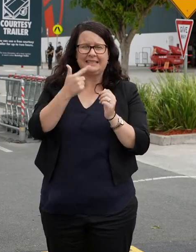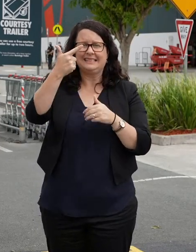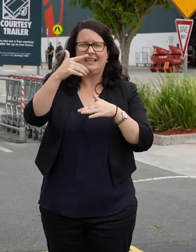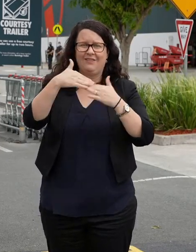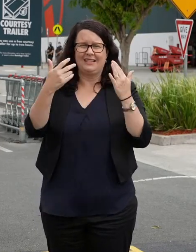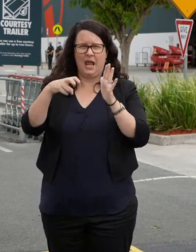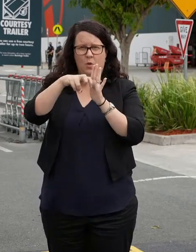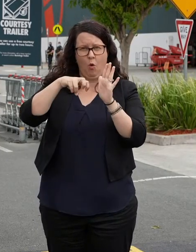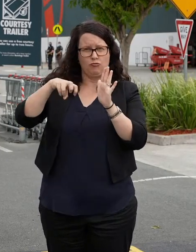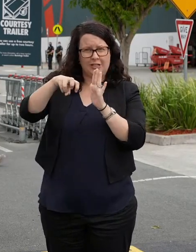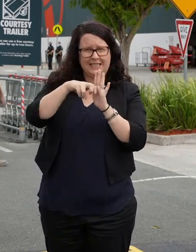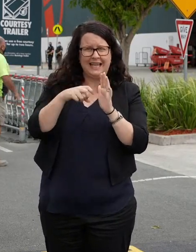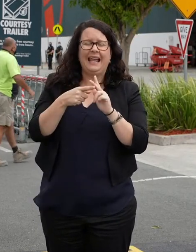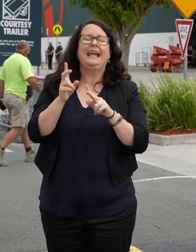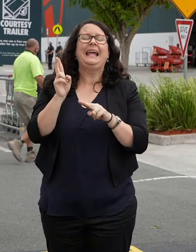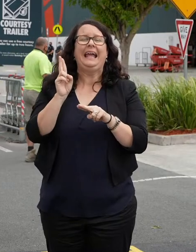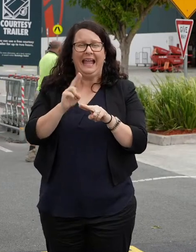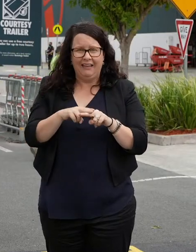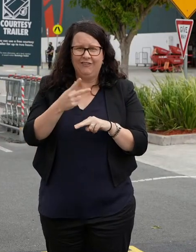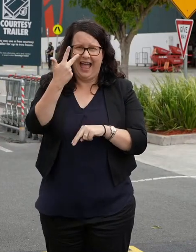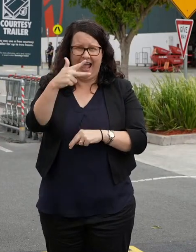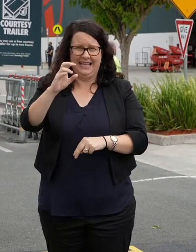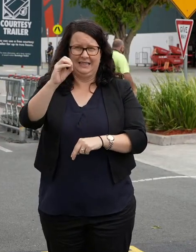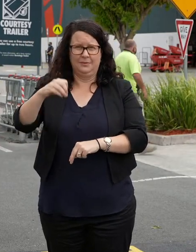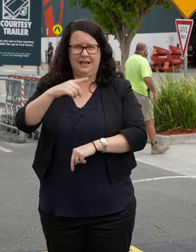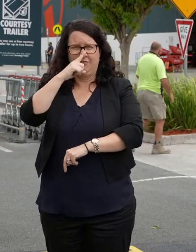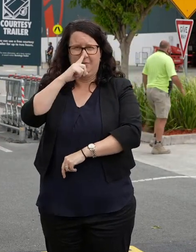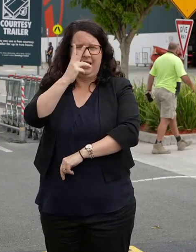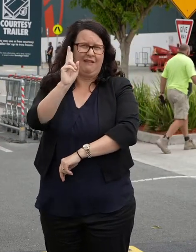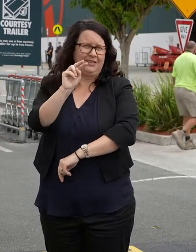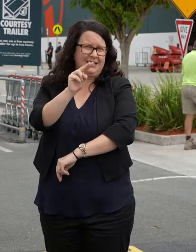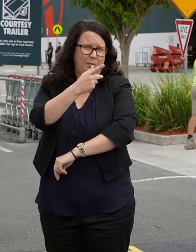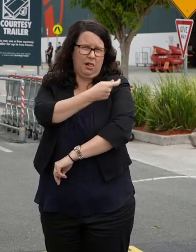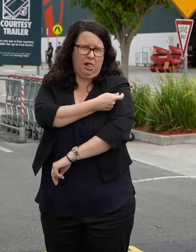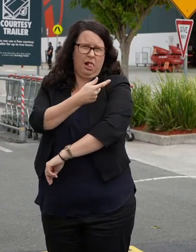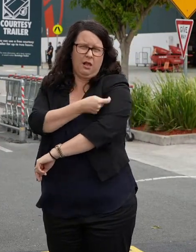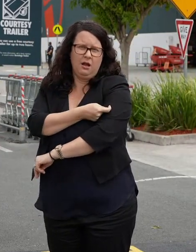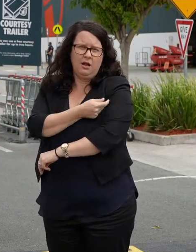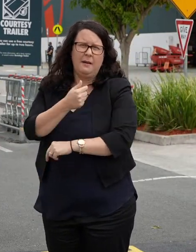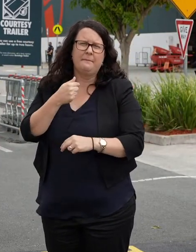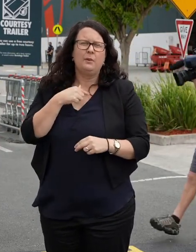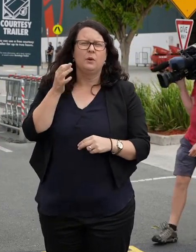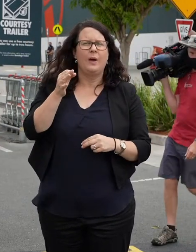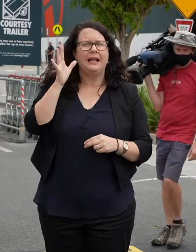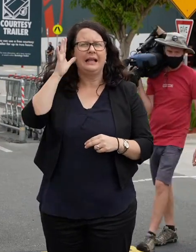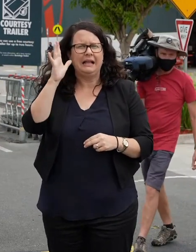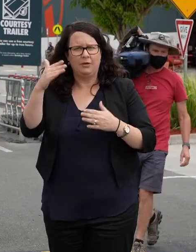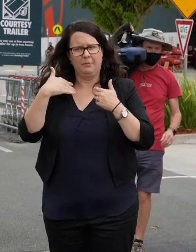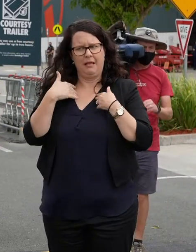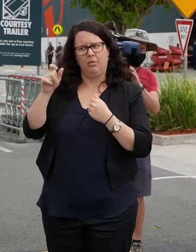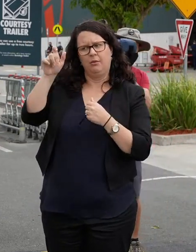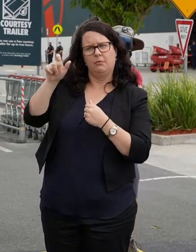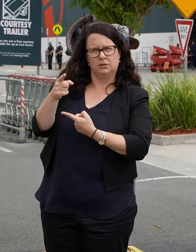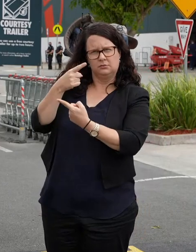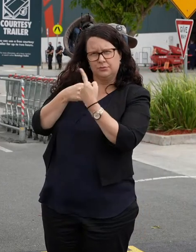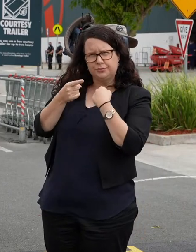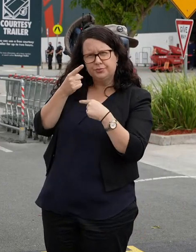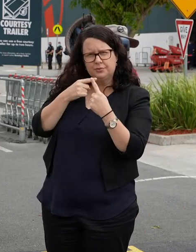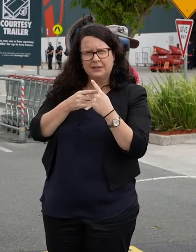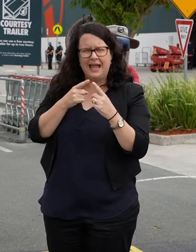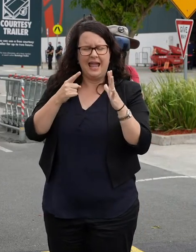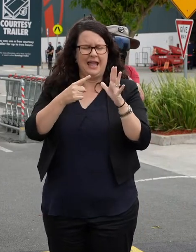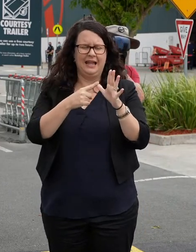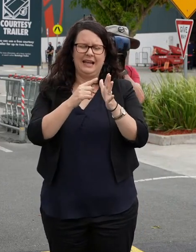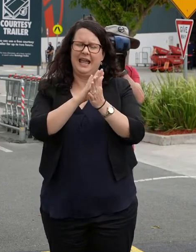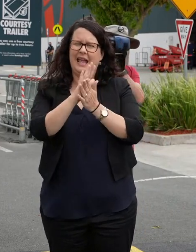get to the 80% double dose, but we will take the health advice on that, and we will also listen to